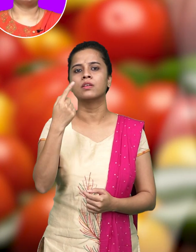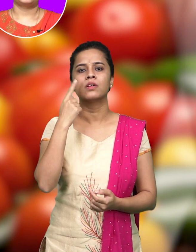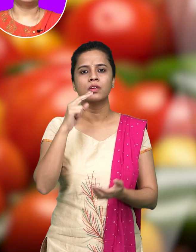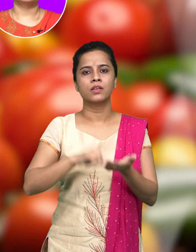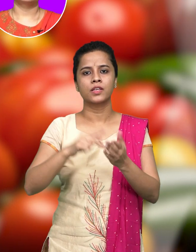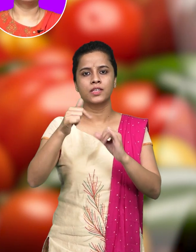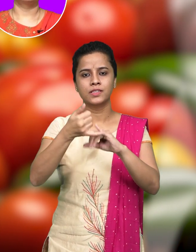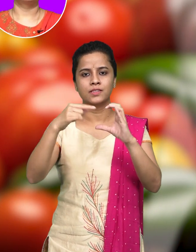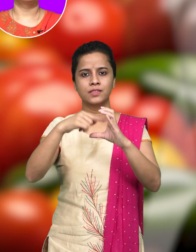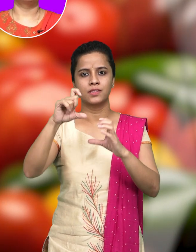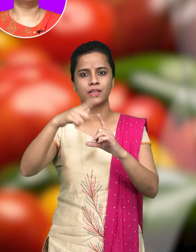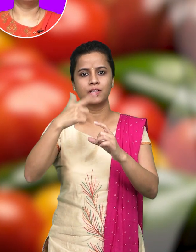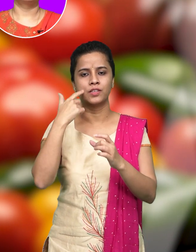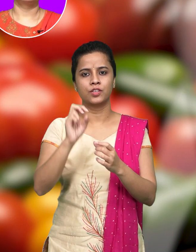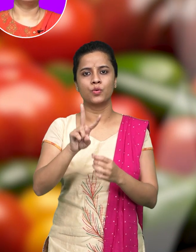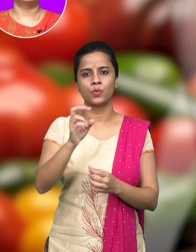insectivorous plants.